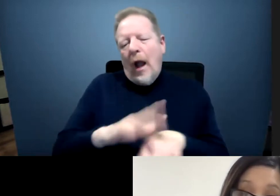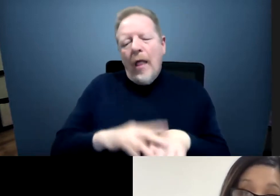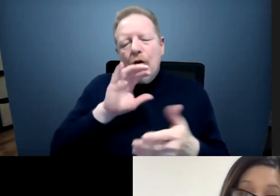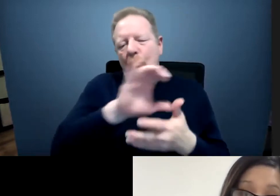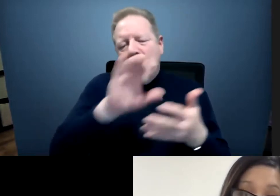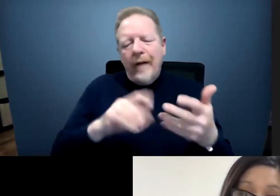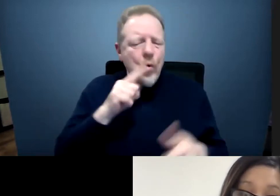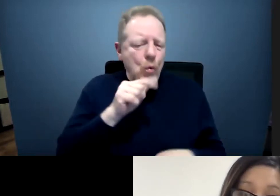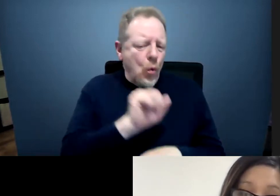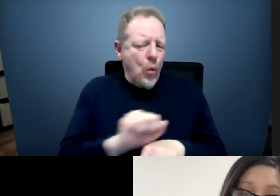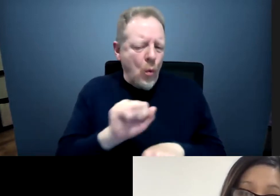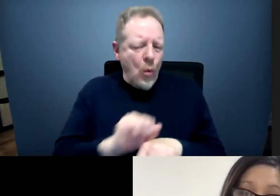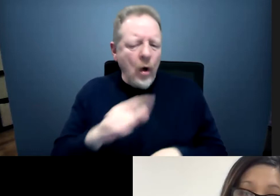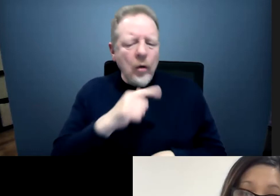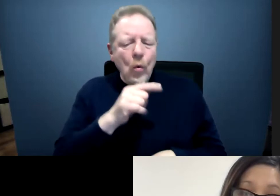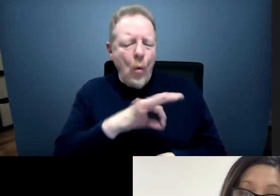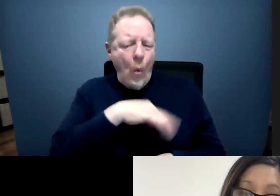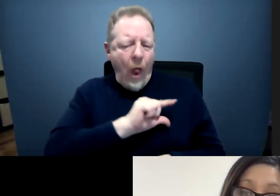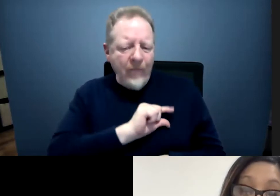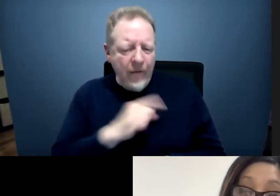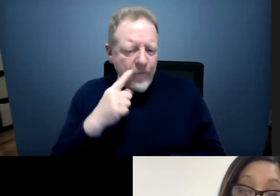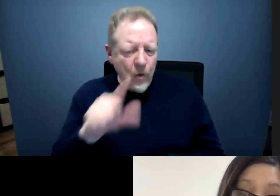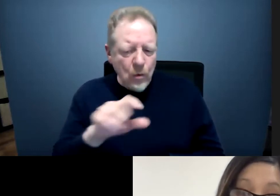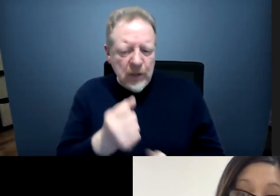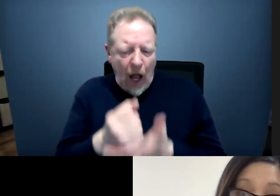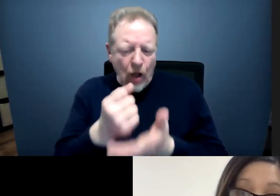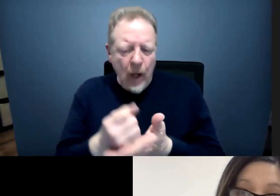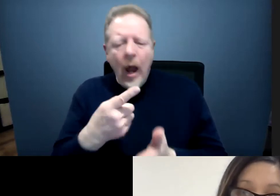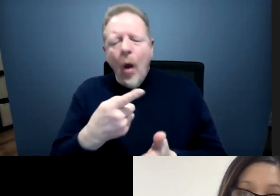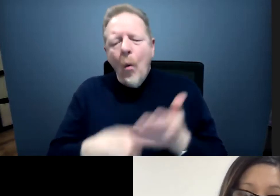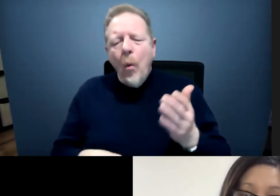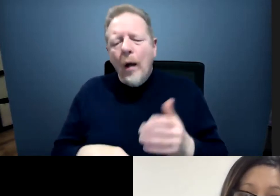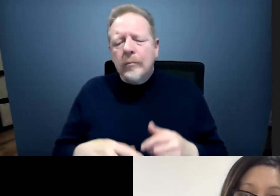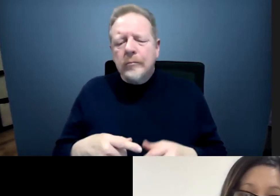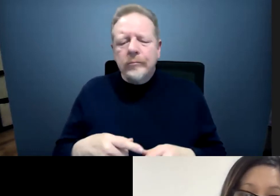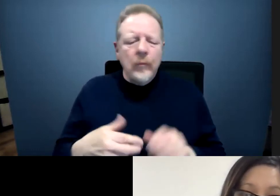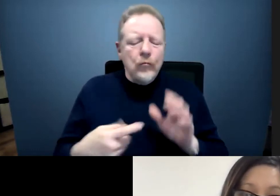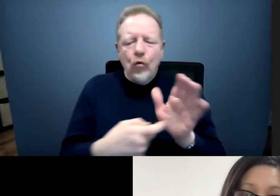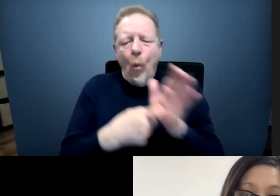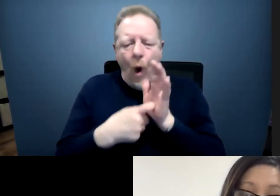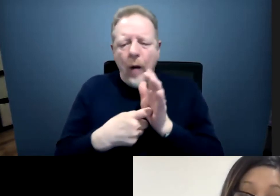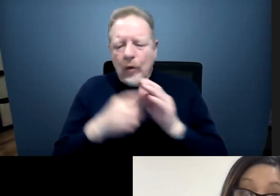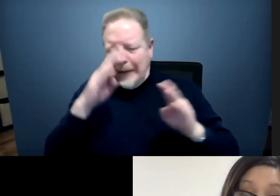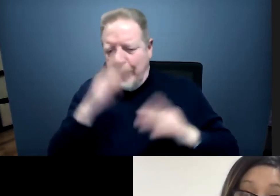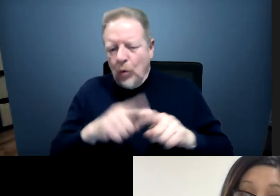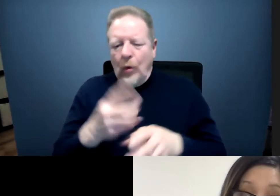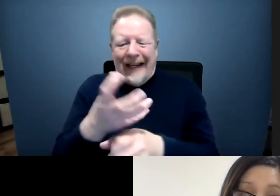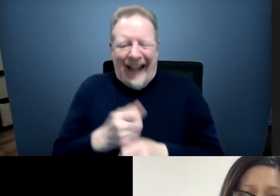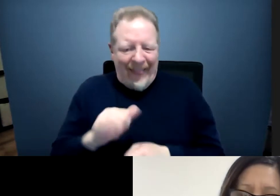for scholarships and what those contingencies are. But it's a very affordable program, and it's right